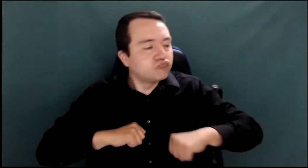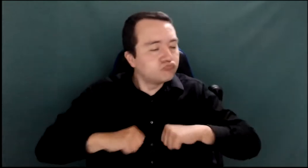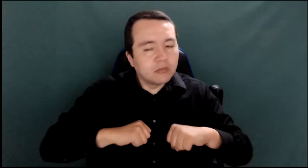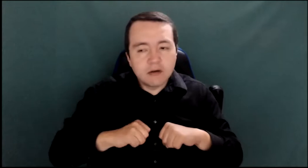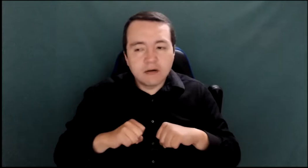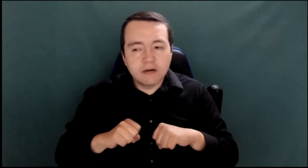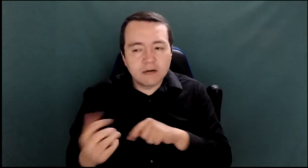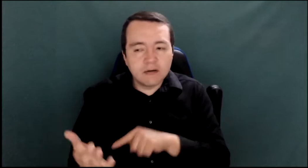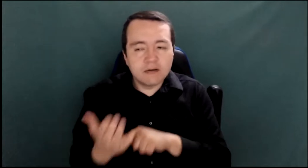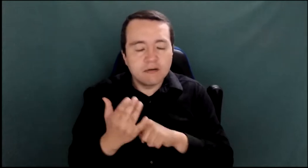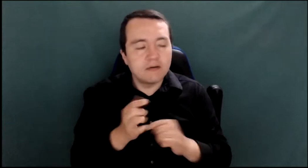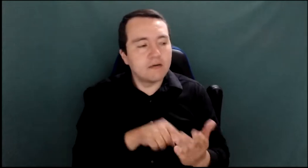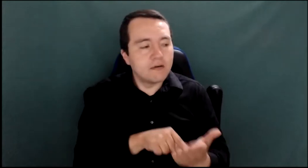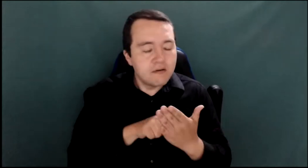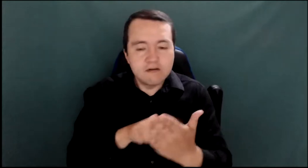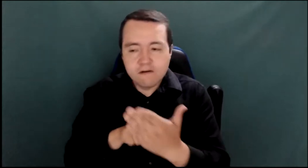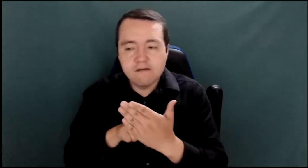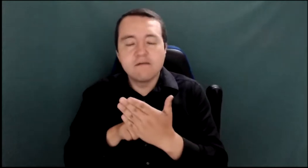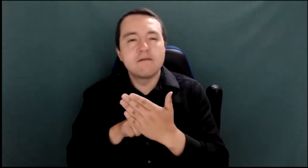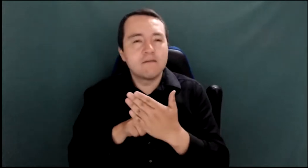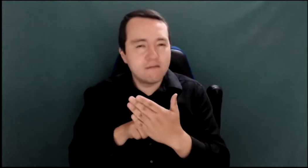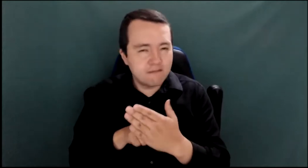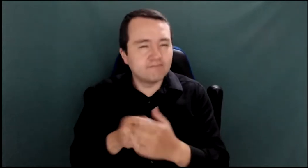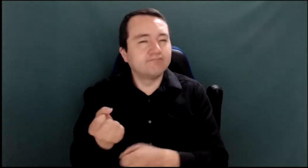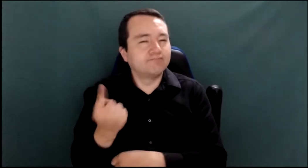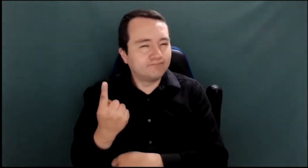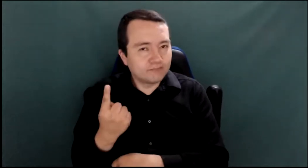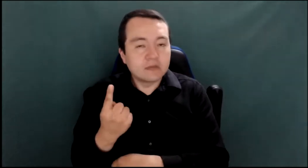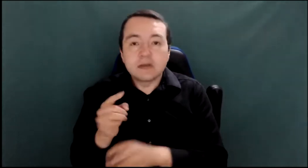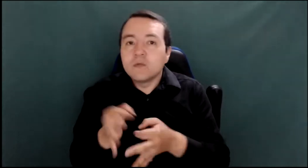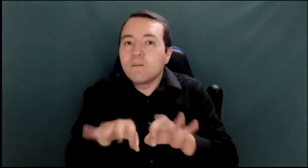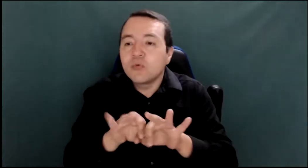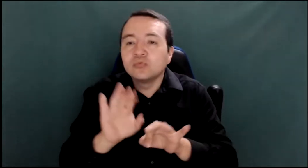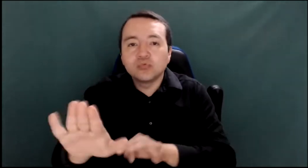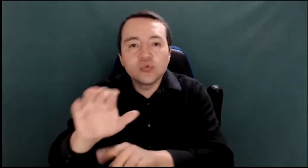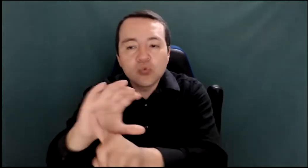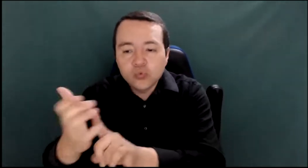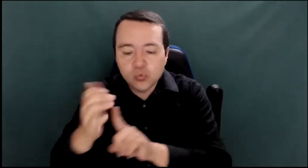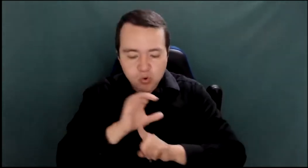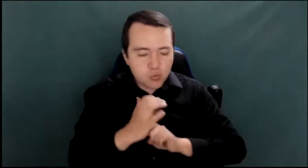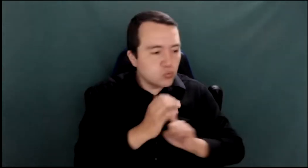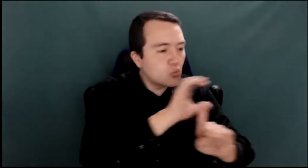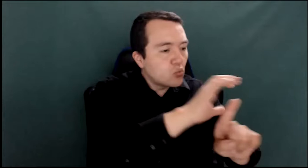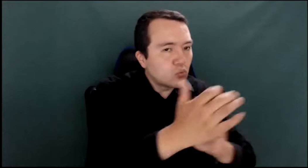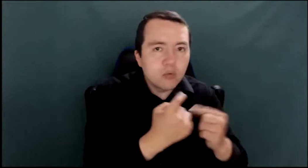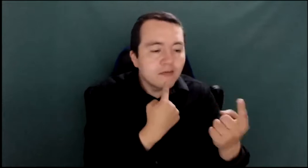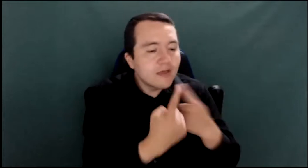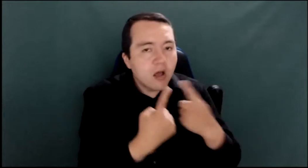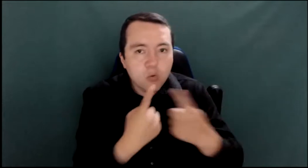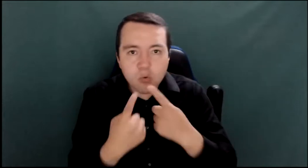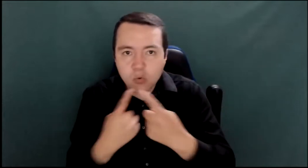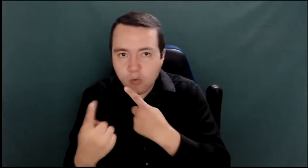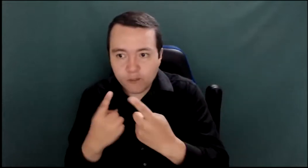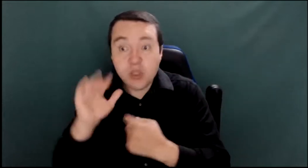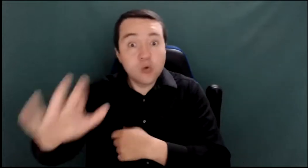itself has been teaching us and guiding us as to the importance of intercultural dialogue,